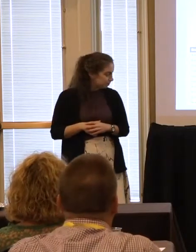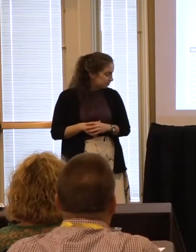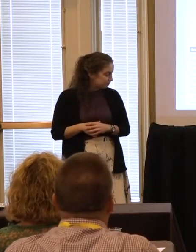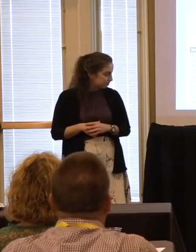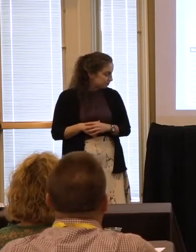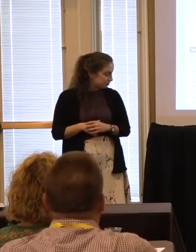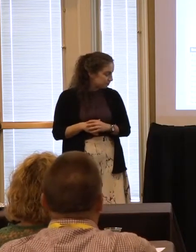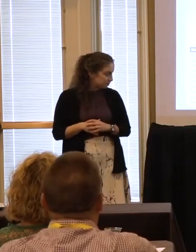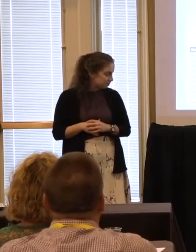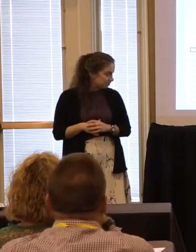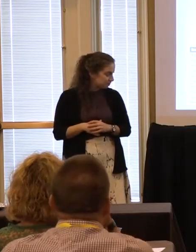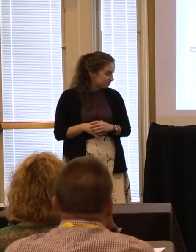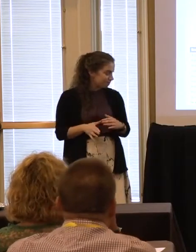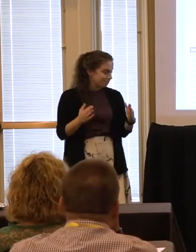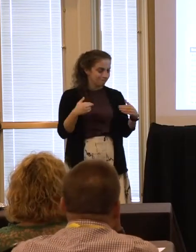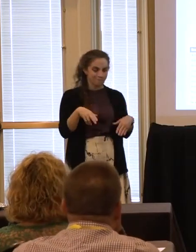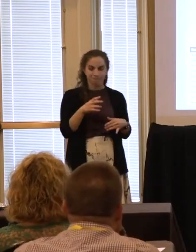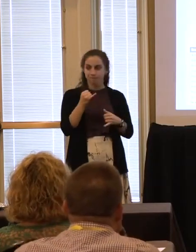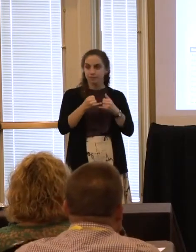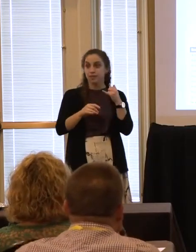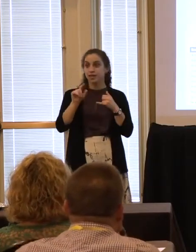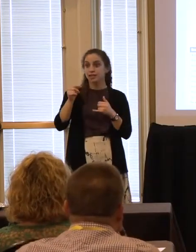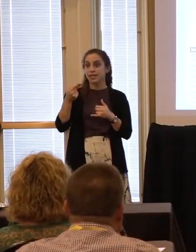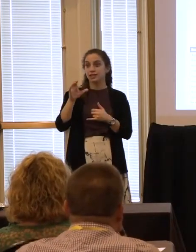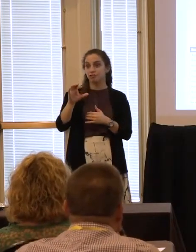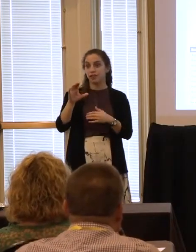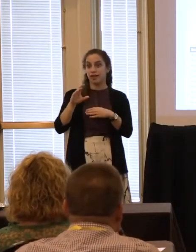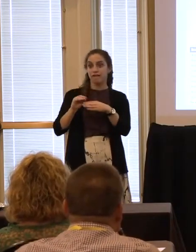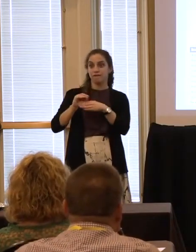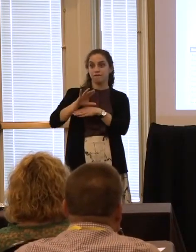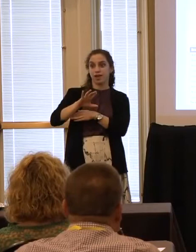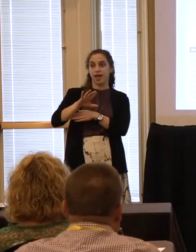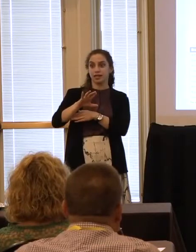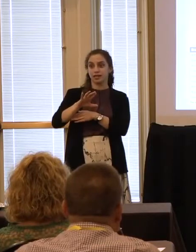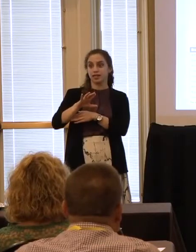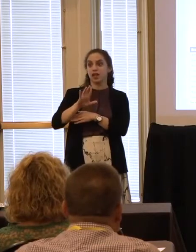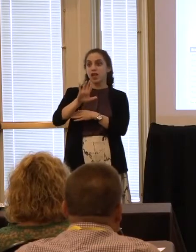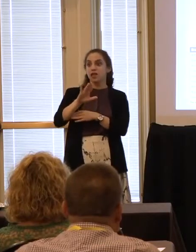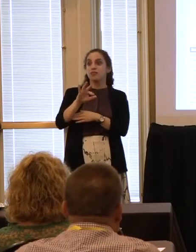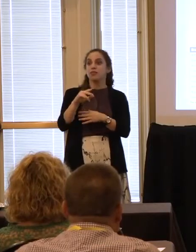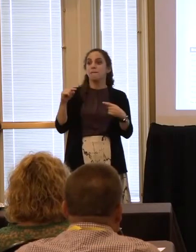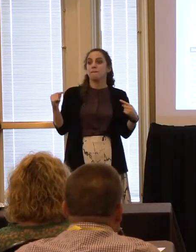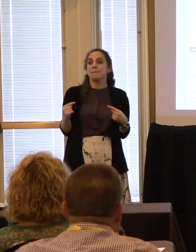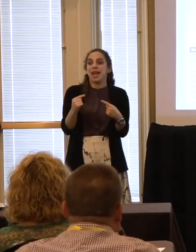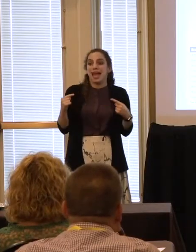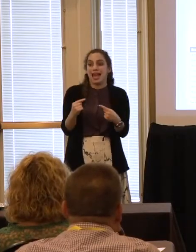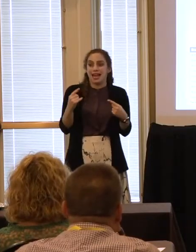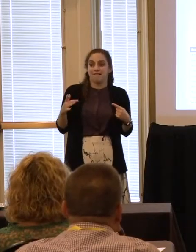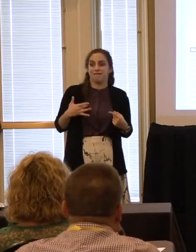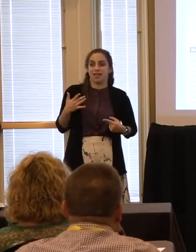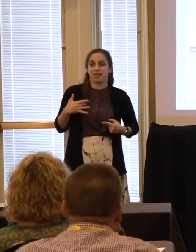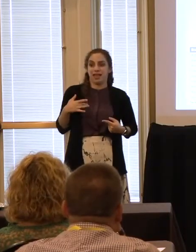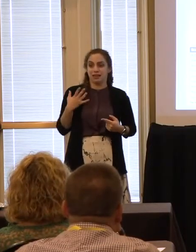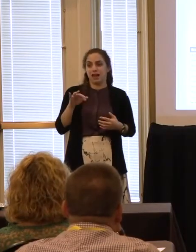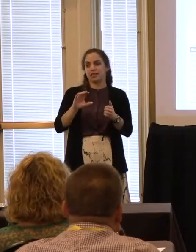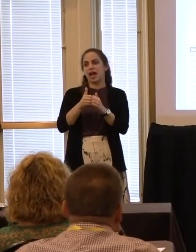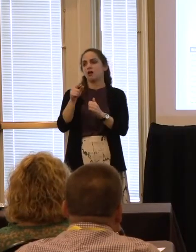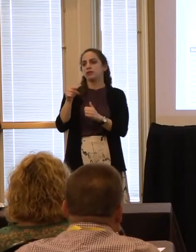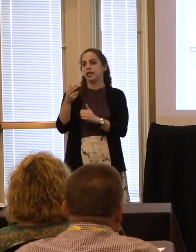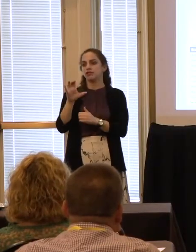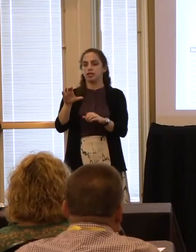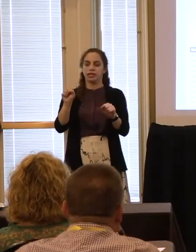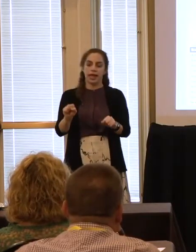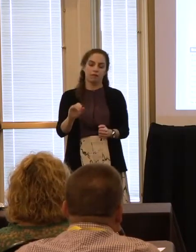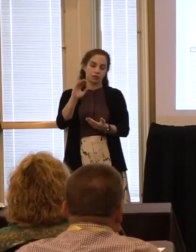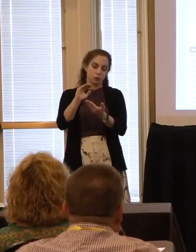And in the spinal cord is where THC affects the altered pain perception. This is how THC can reduce pain.